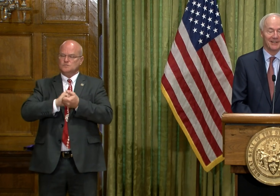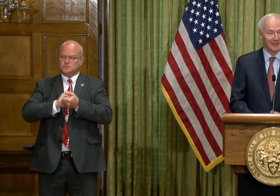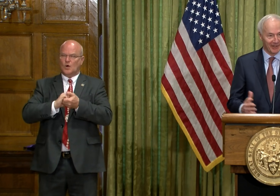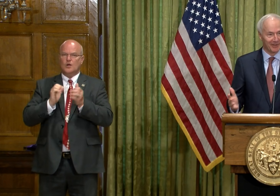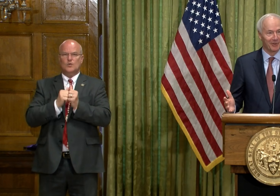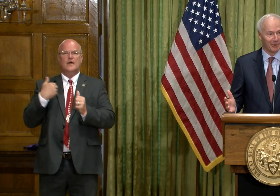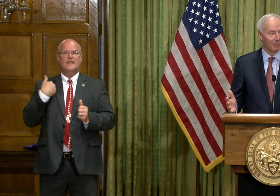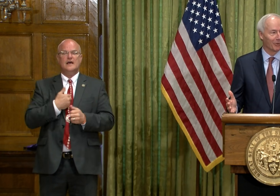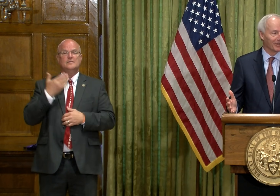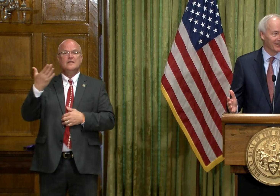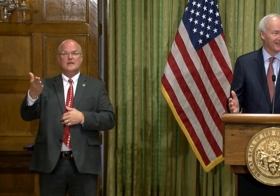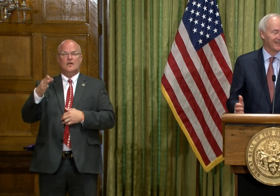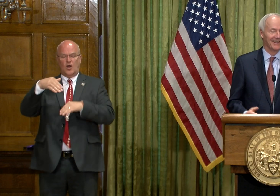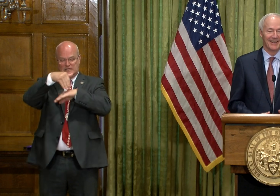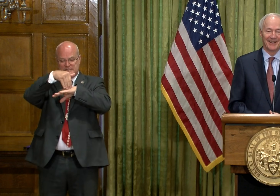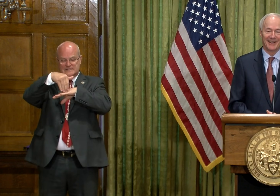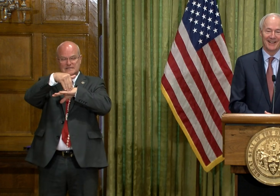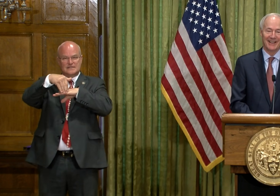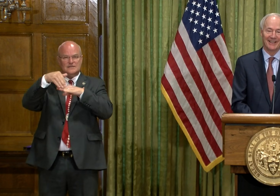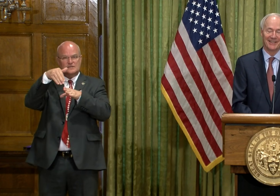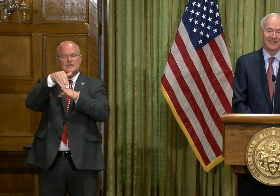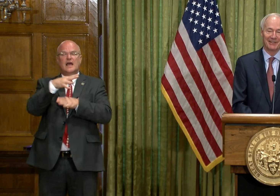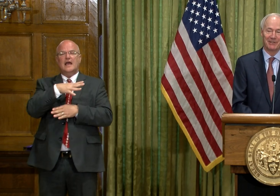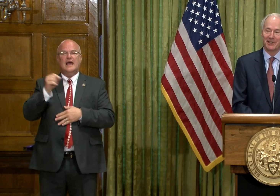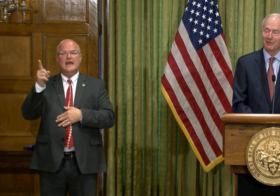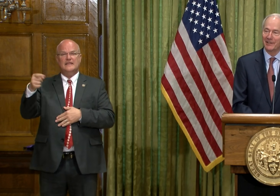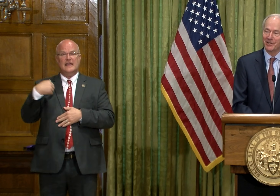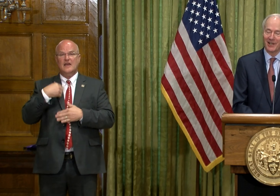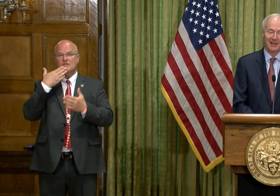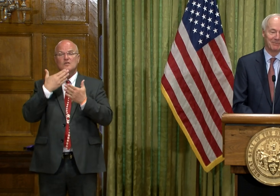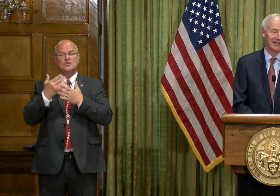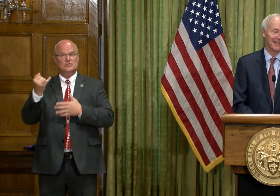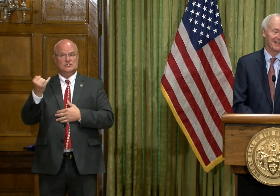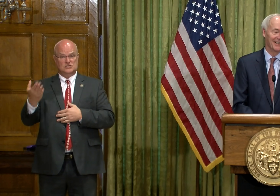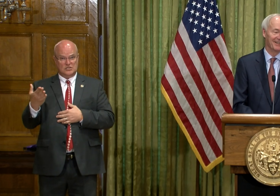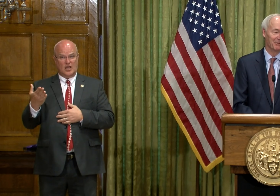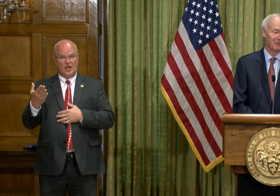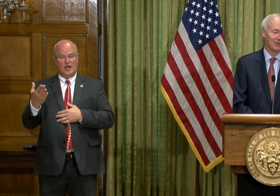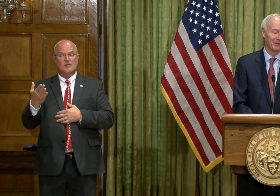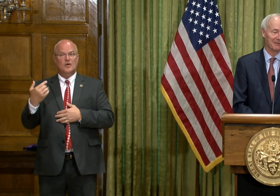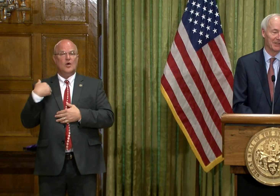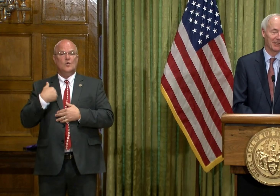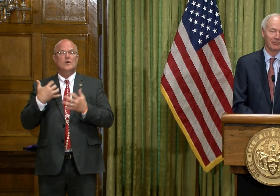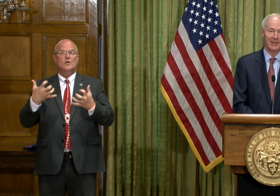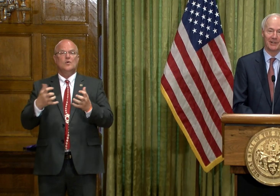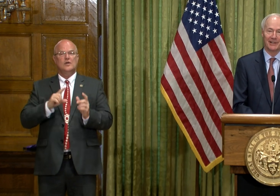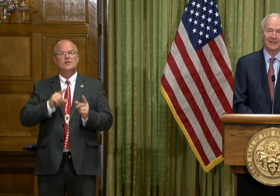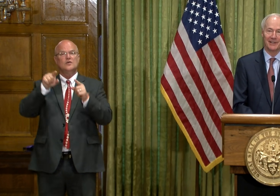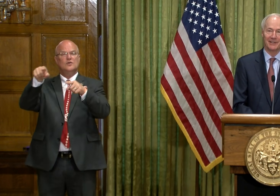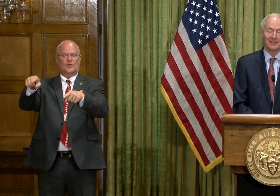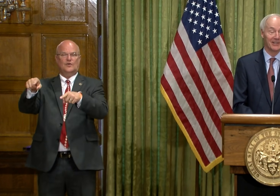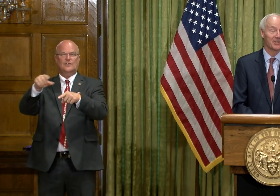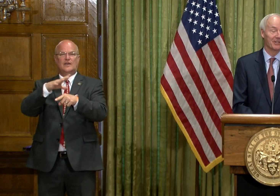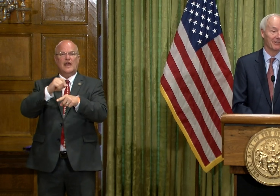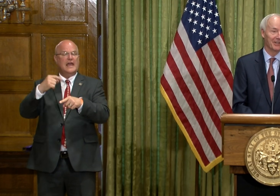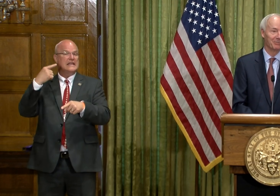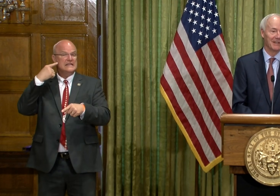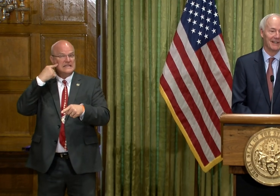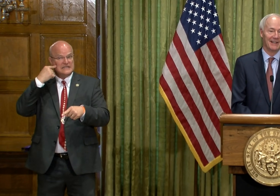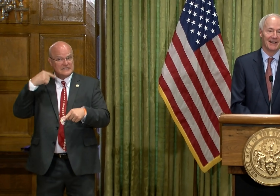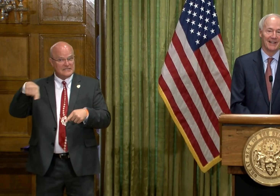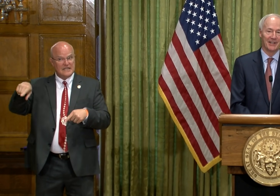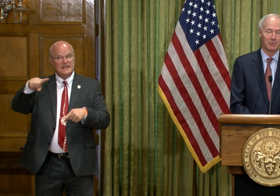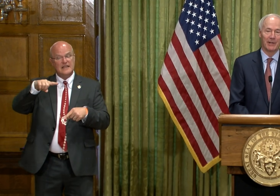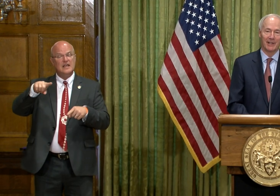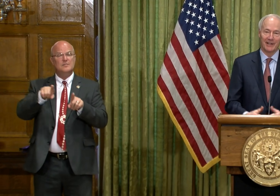but they're on a border and they've done a great job, and we want to be able to go there and listen to